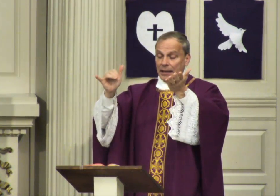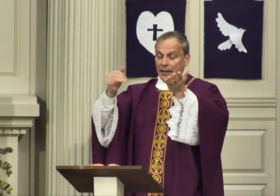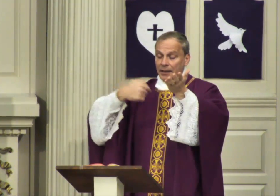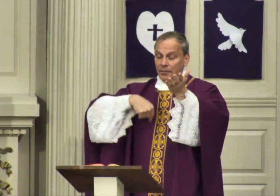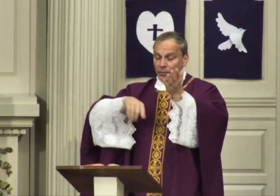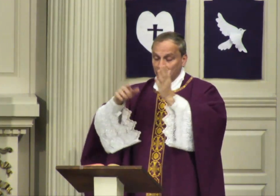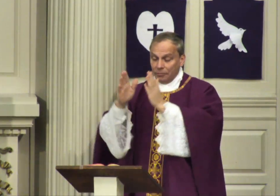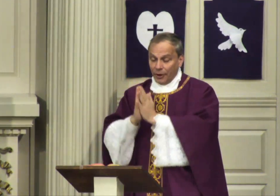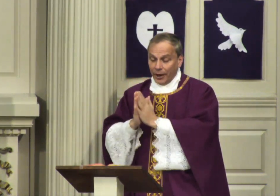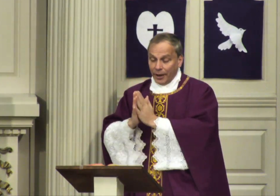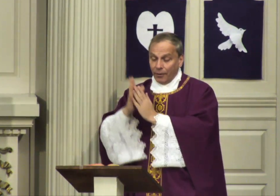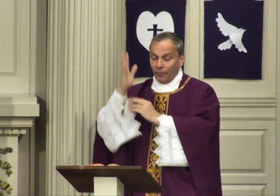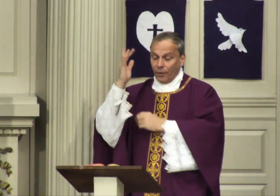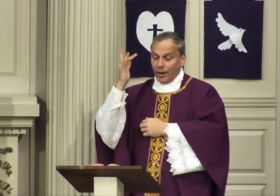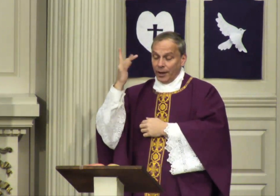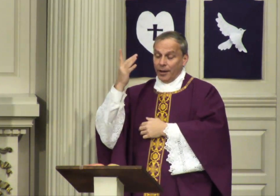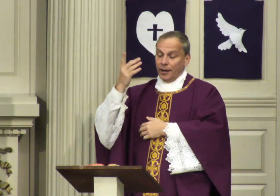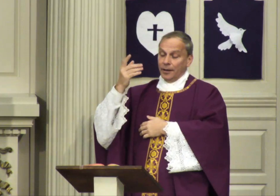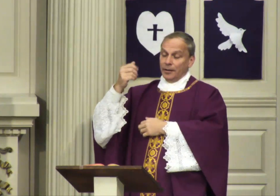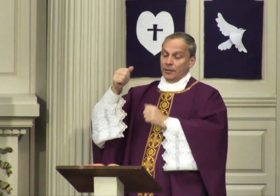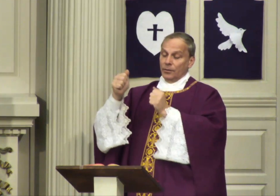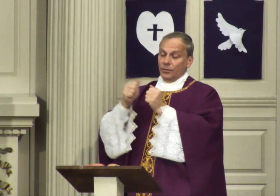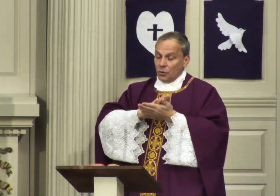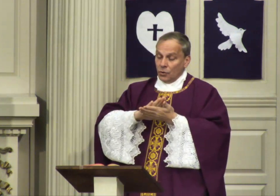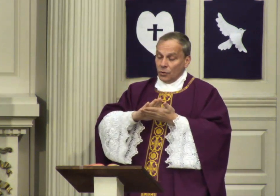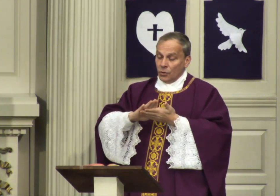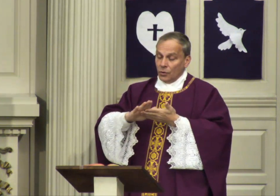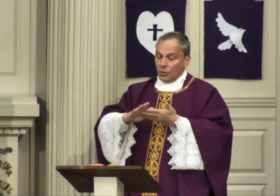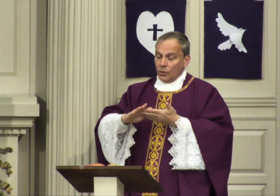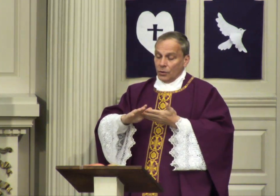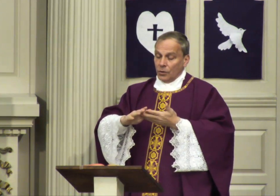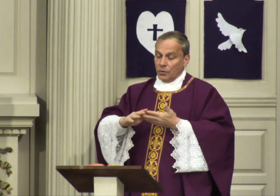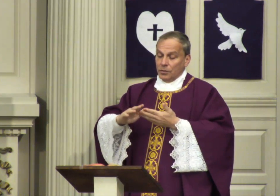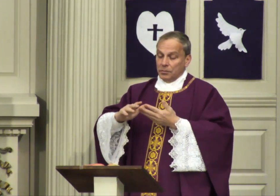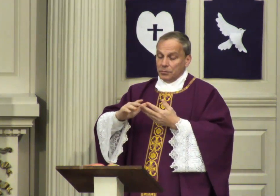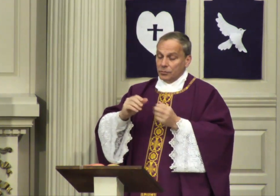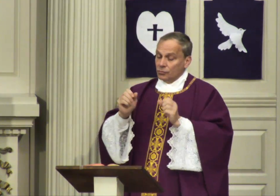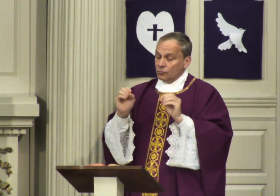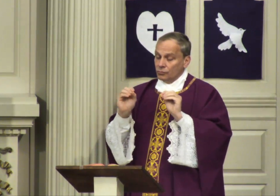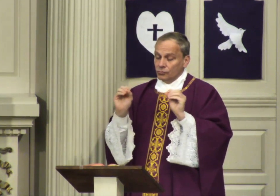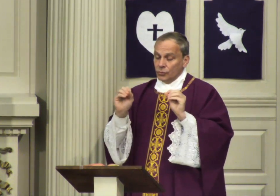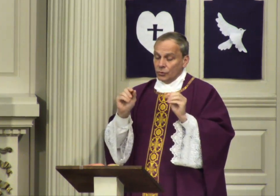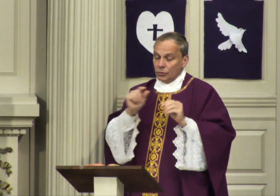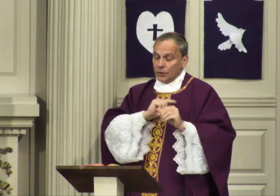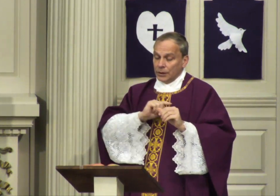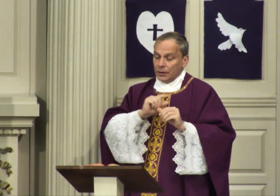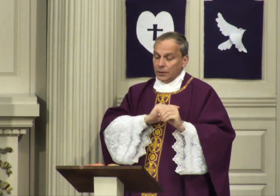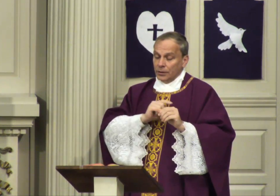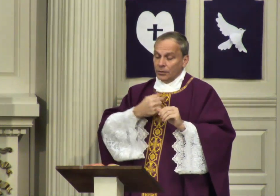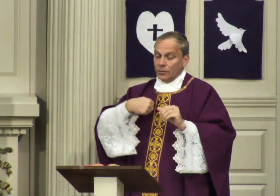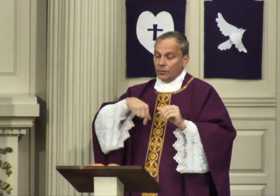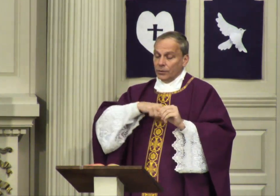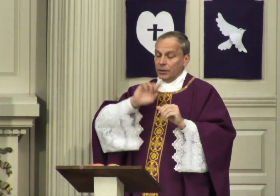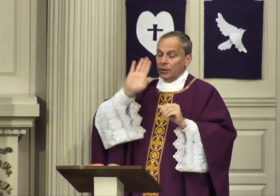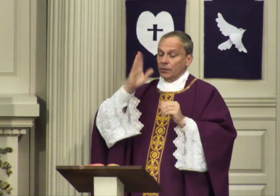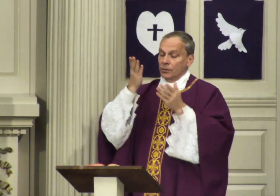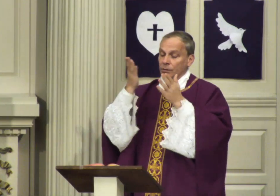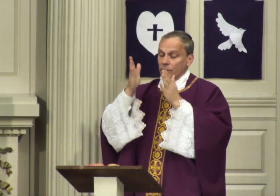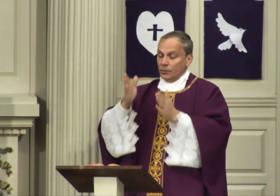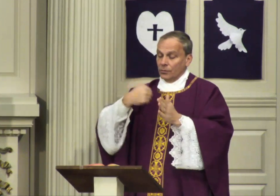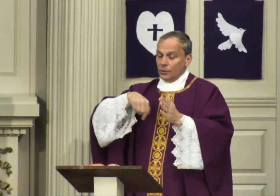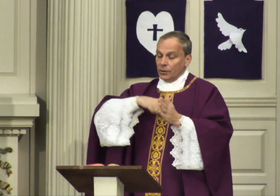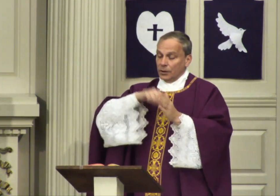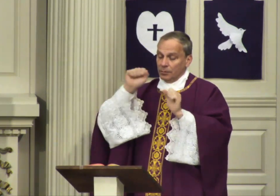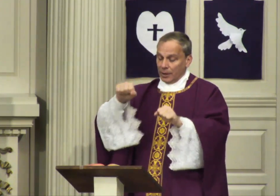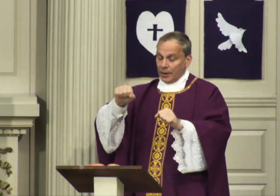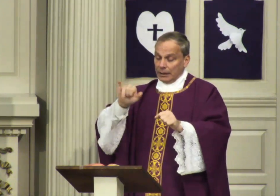May our prayer of petition rise before you, we pray, O Lord, that with purity